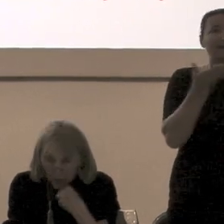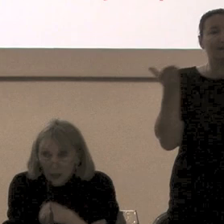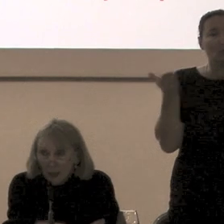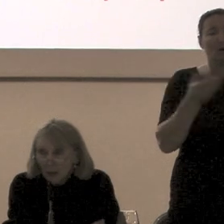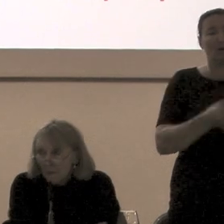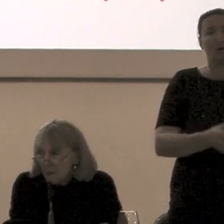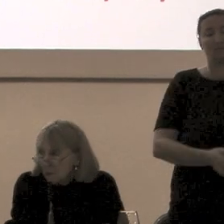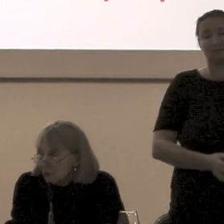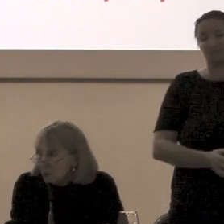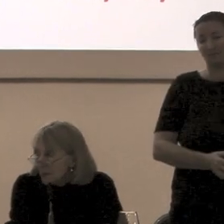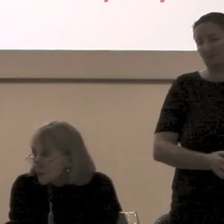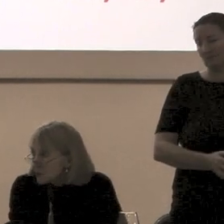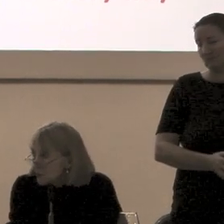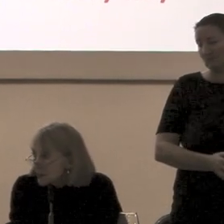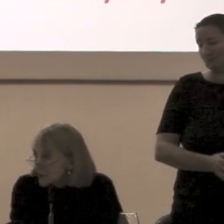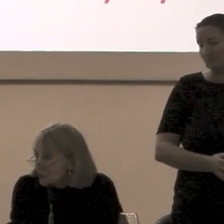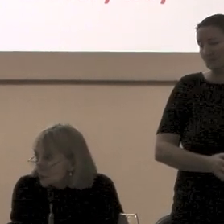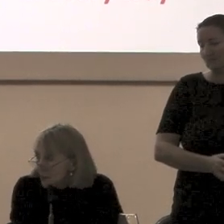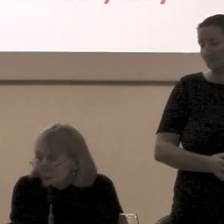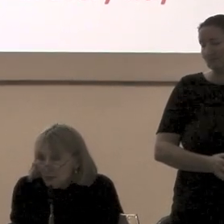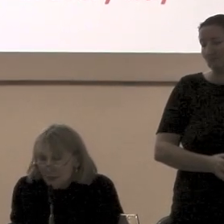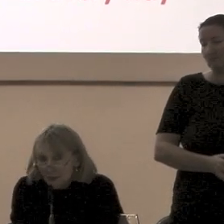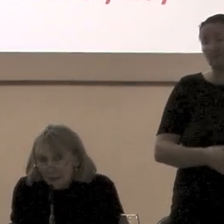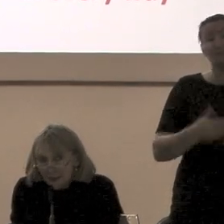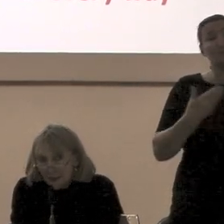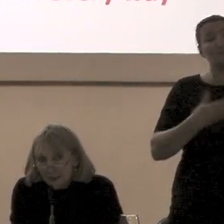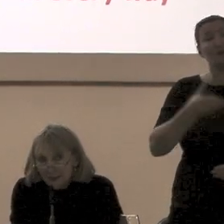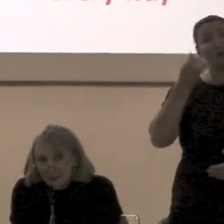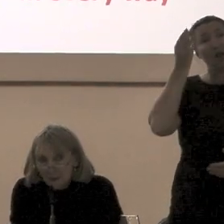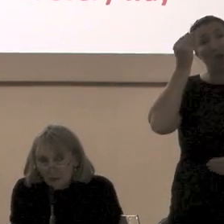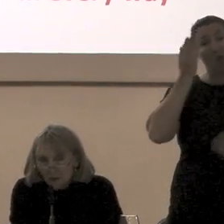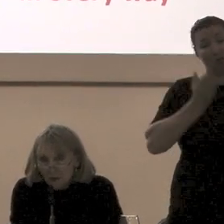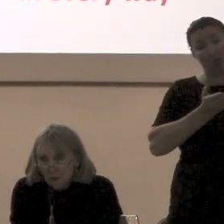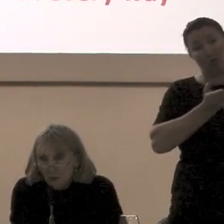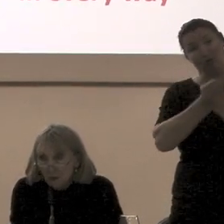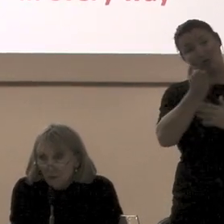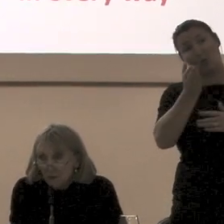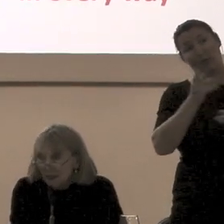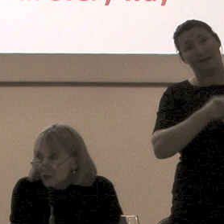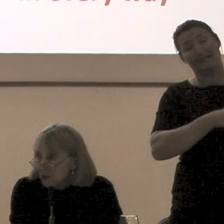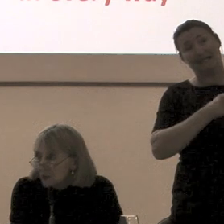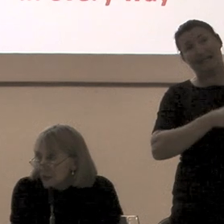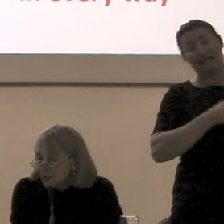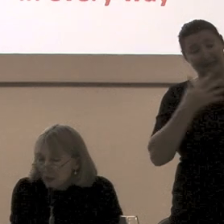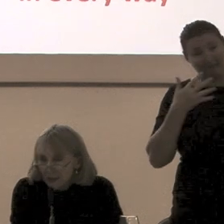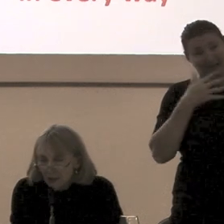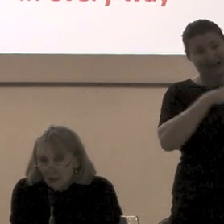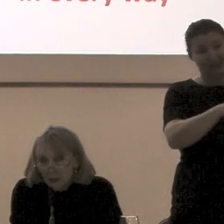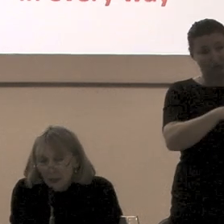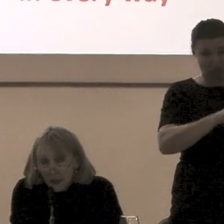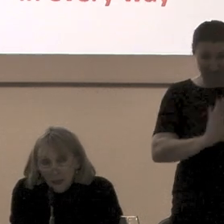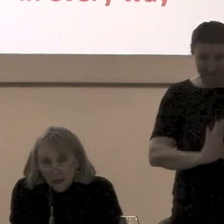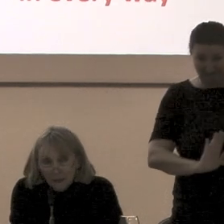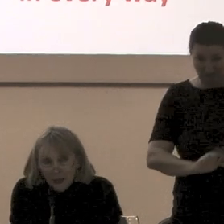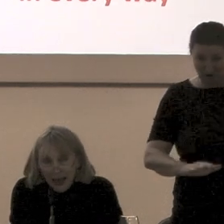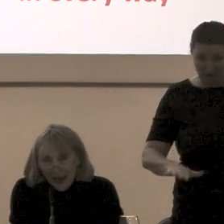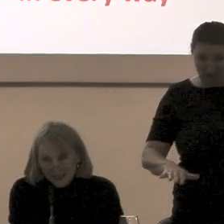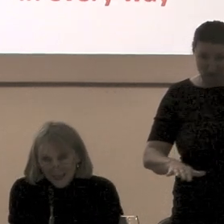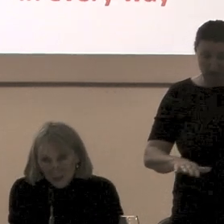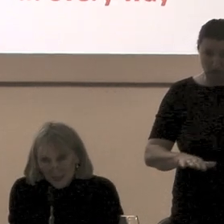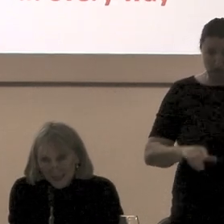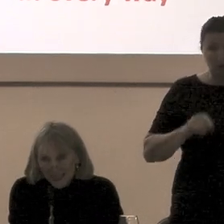important. And what we learned was that through the years that children were going through mainstream education,